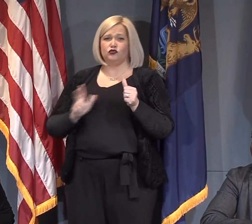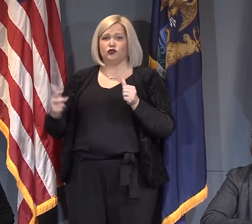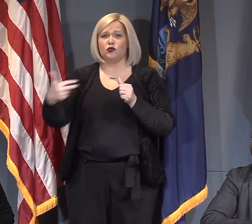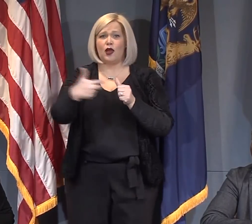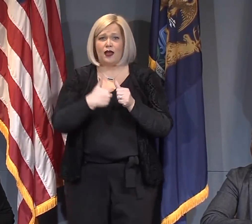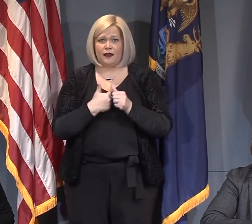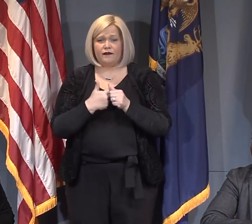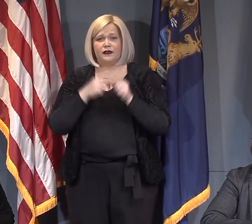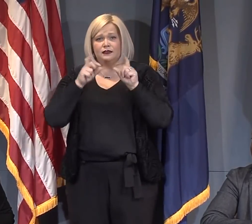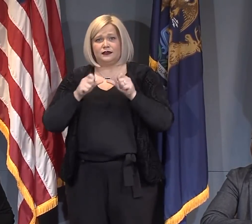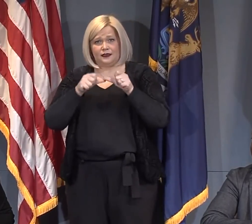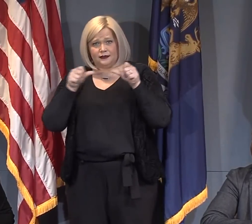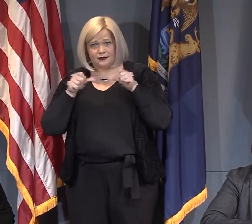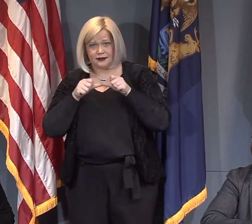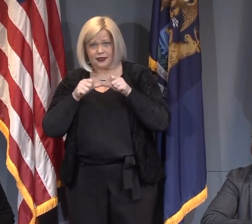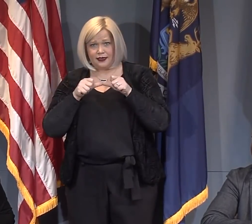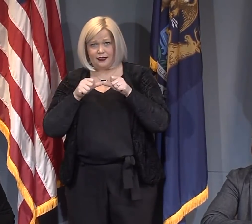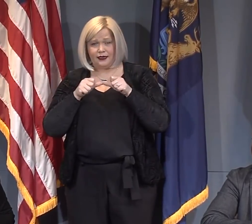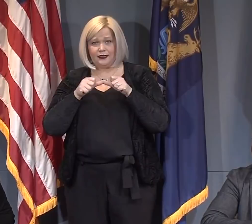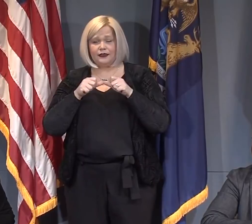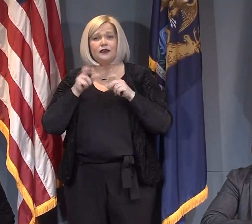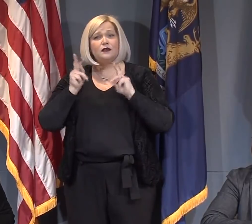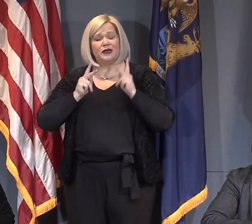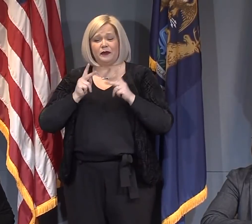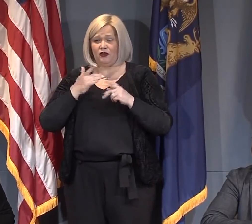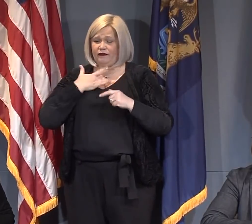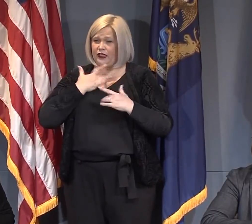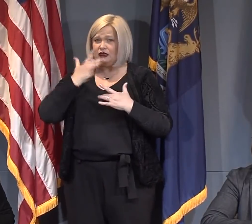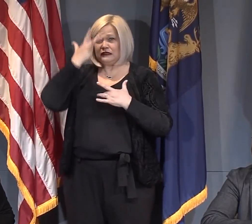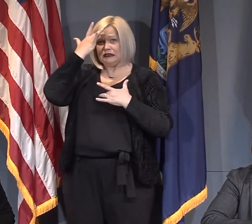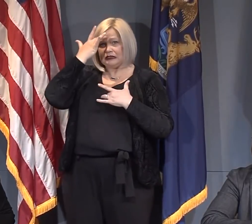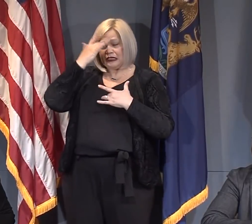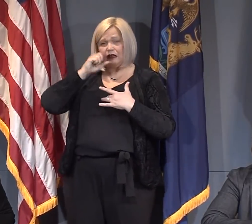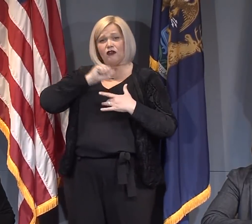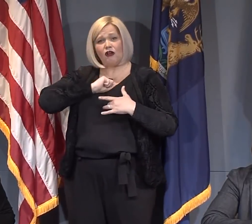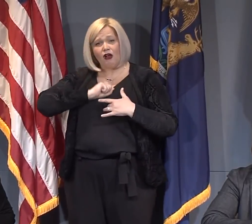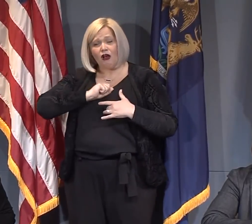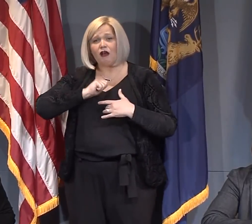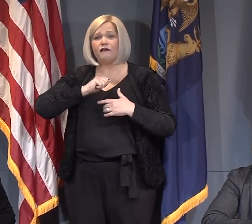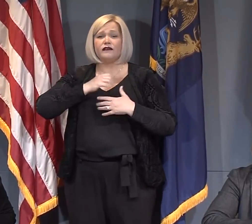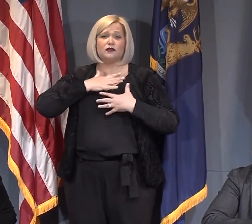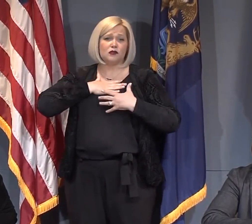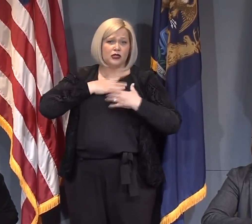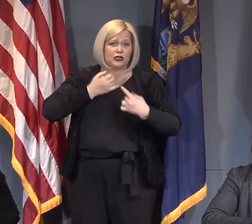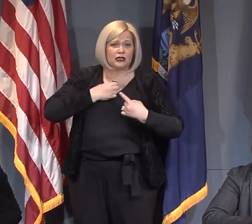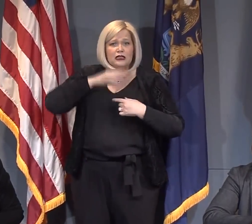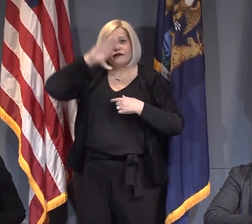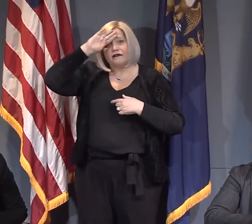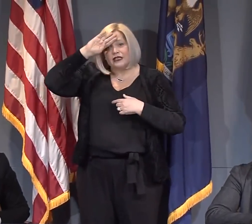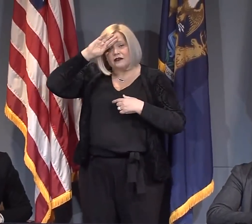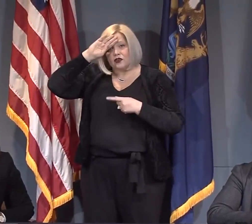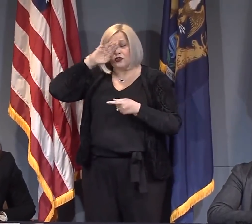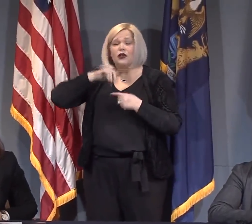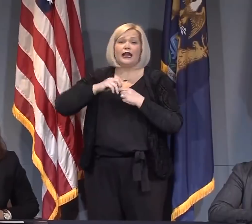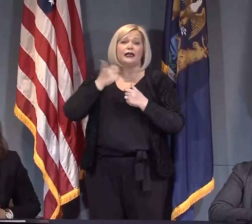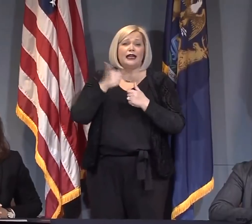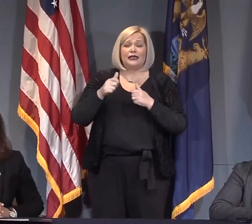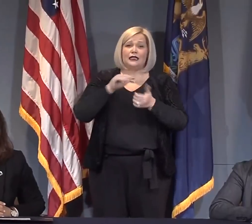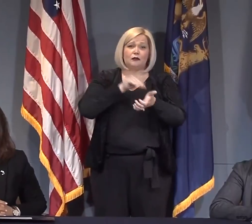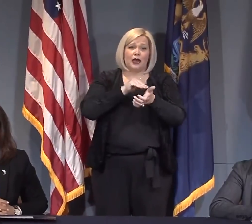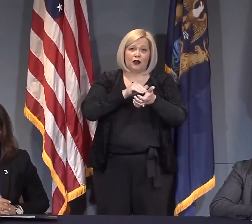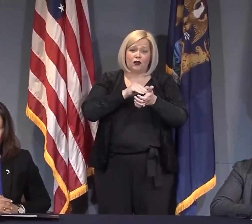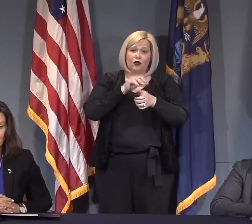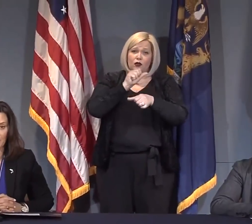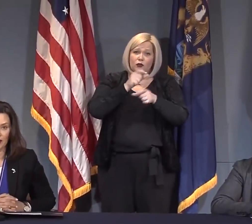yesterday. The site will serve people who are exhibiting symptoms of COVID-19 and all healthcare providers and first